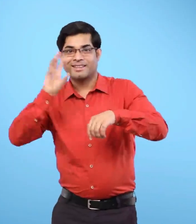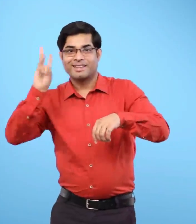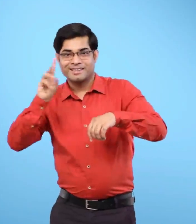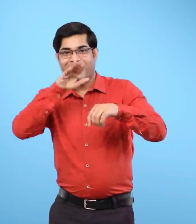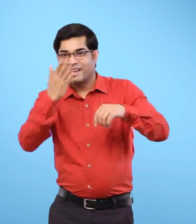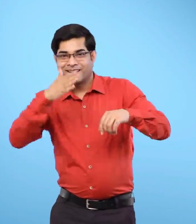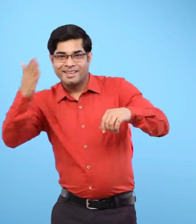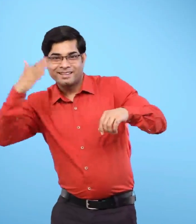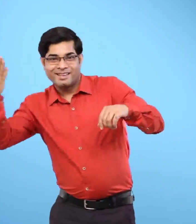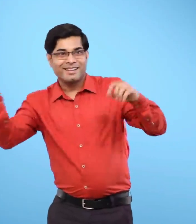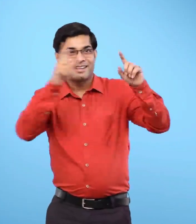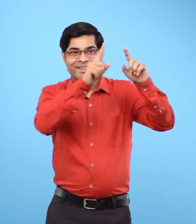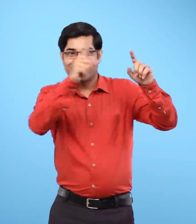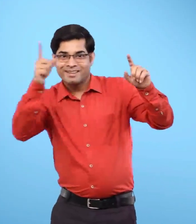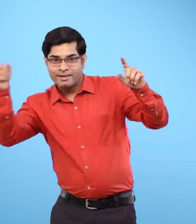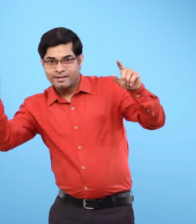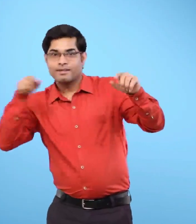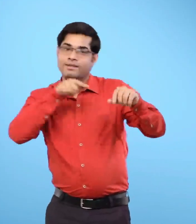Let's read the timetable row-wise.